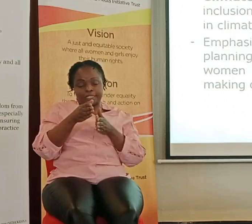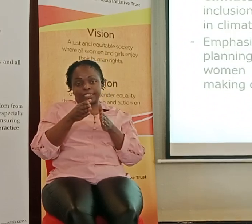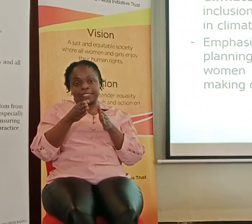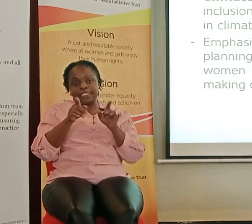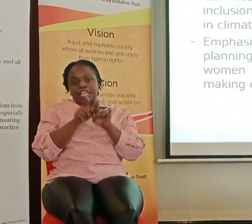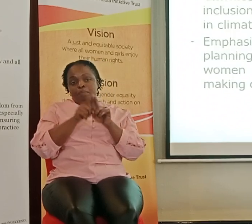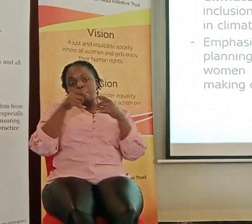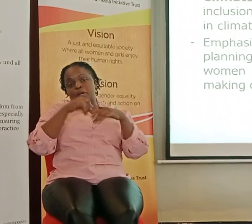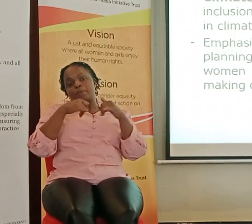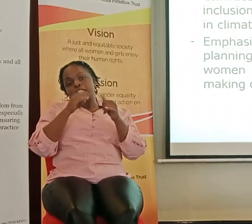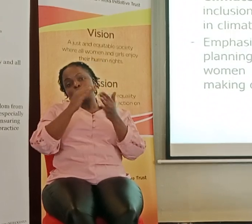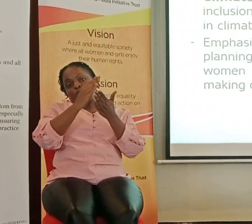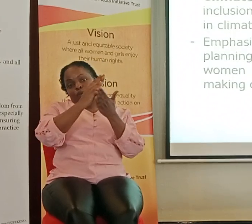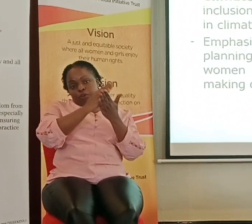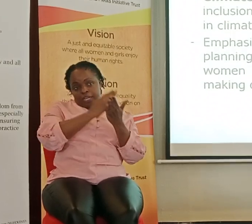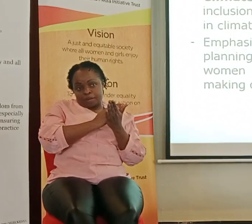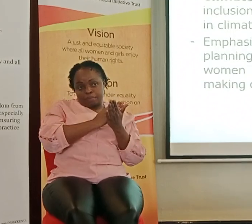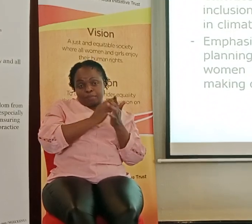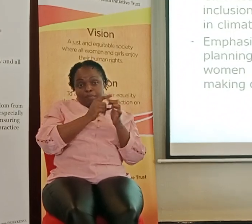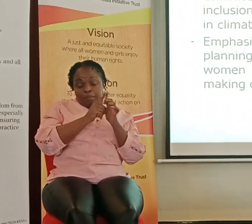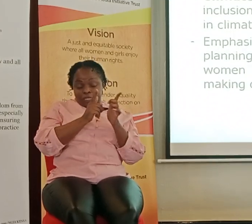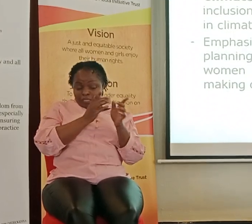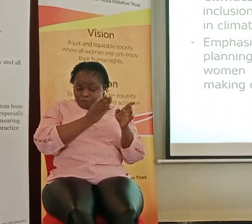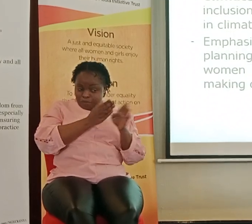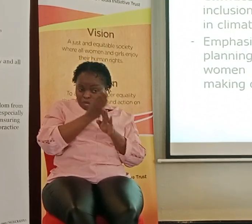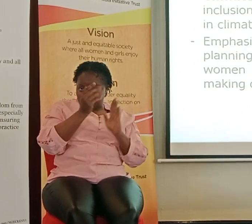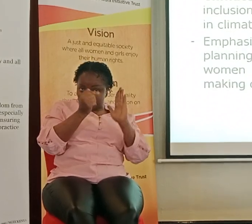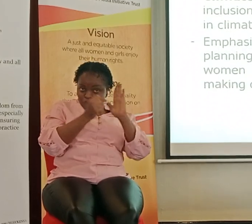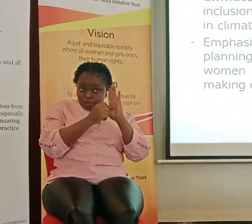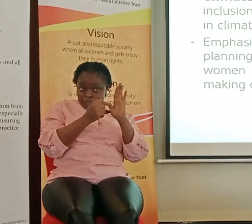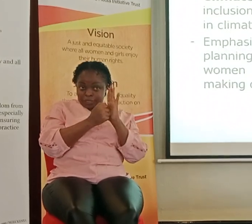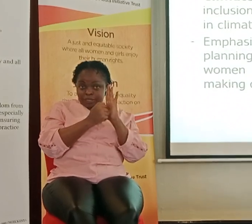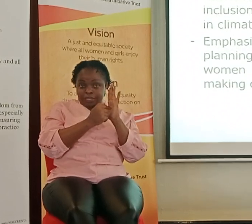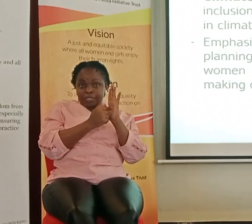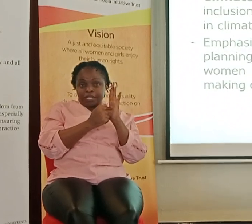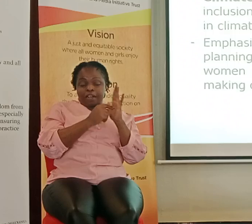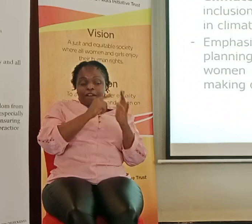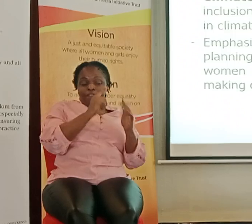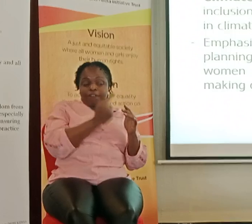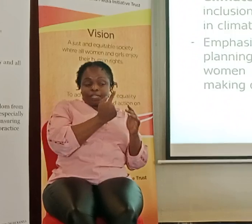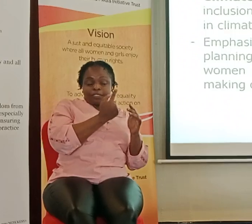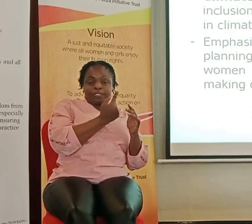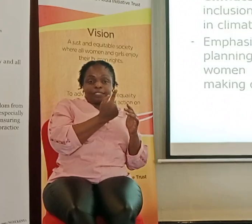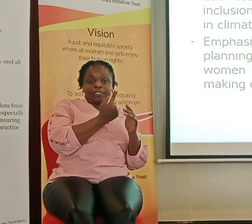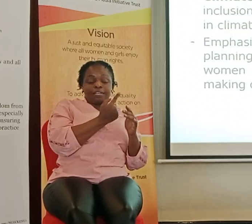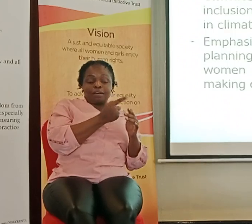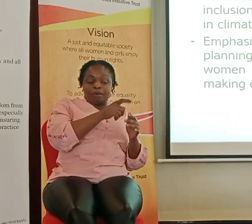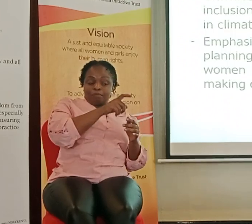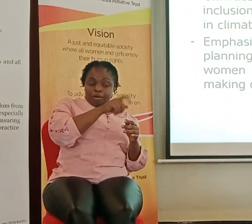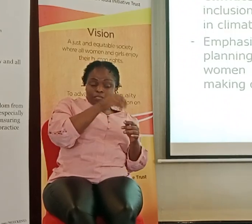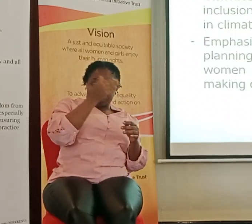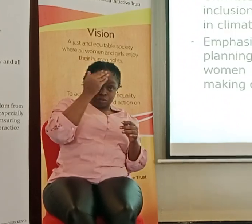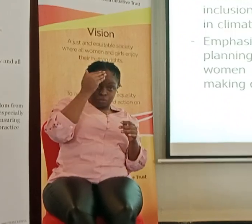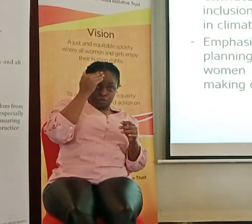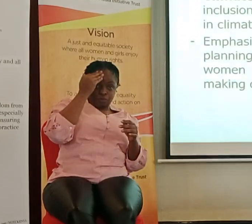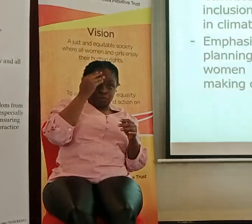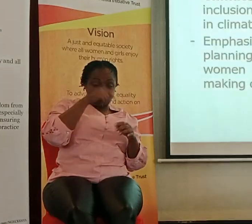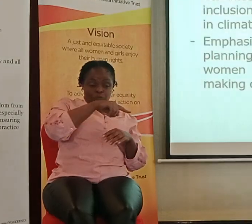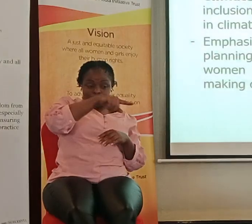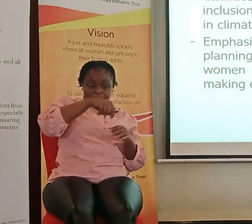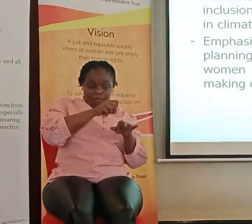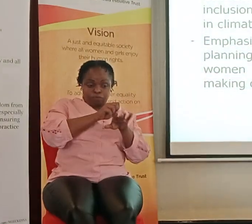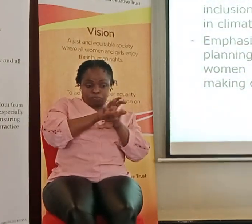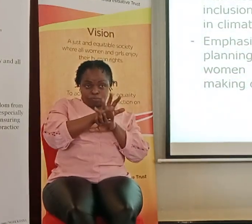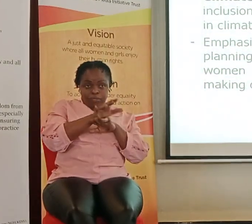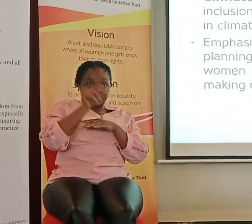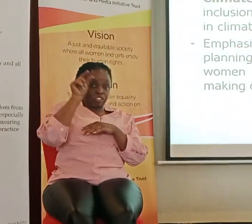long name. But I think the key in that long name is the first fact that we are integrating gender, but